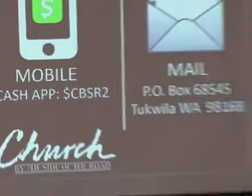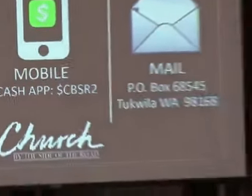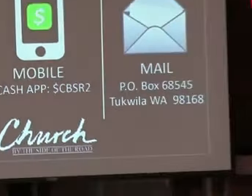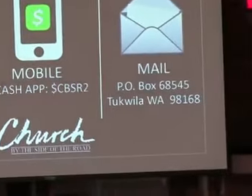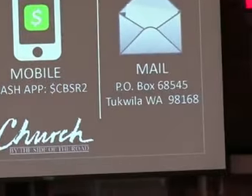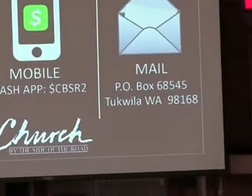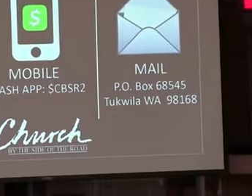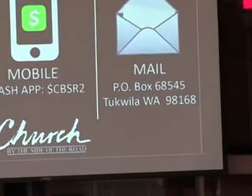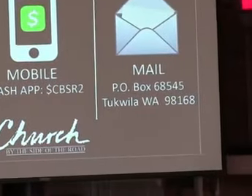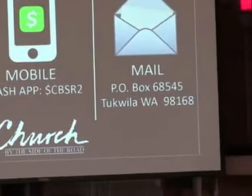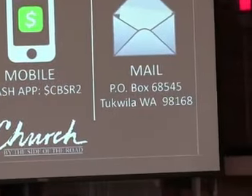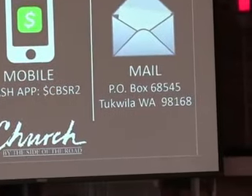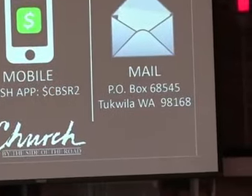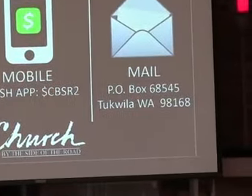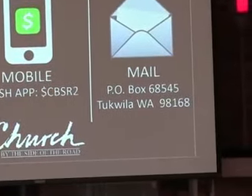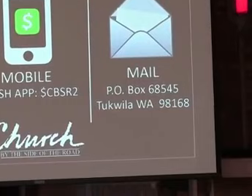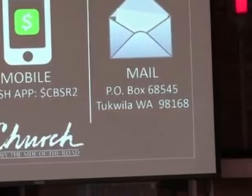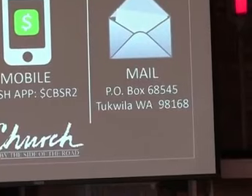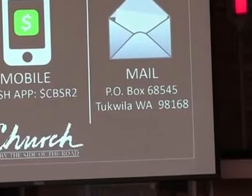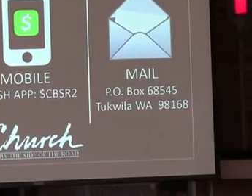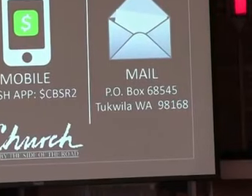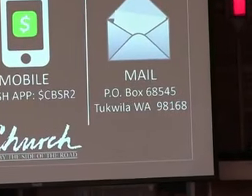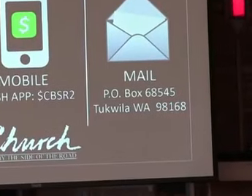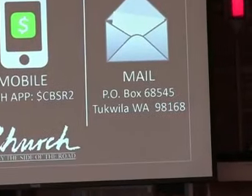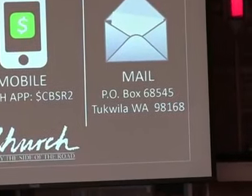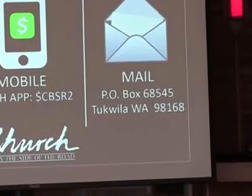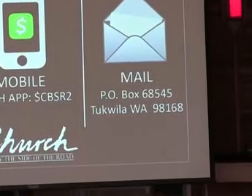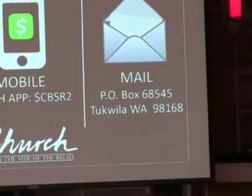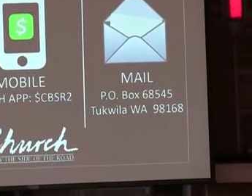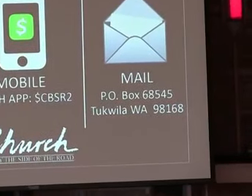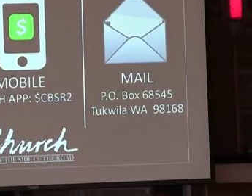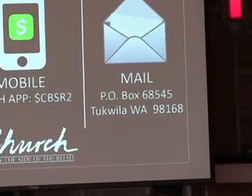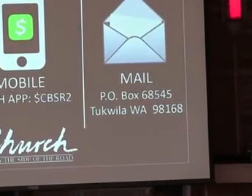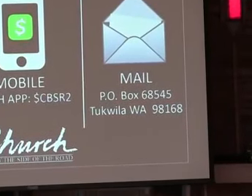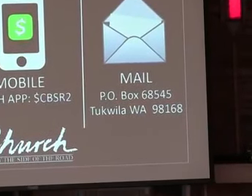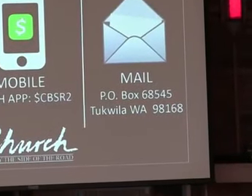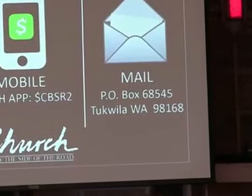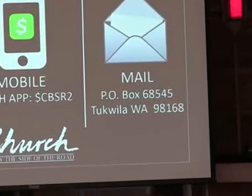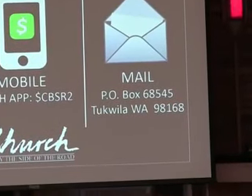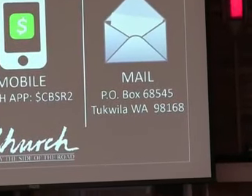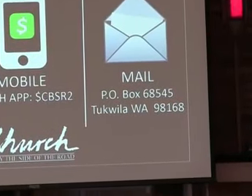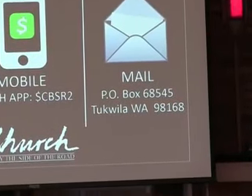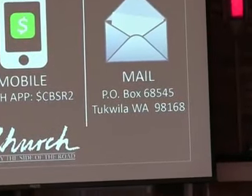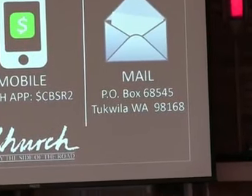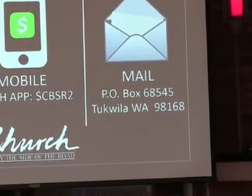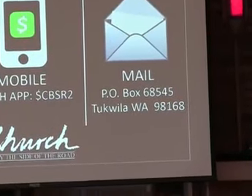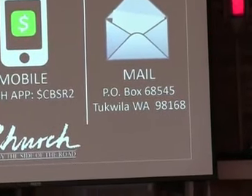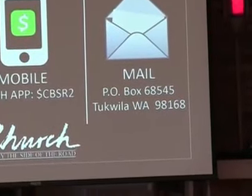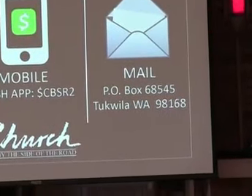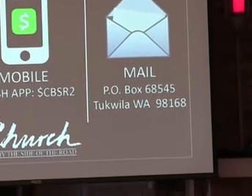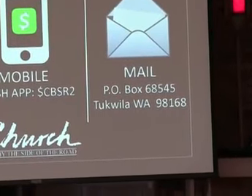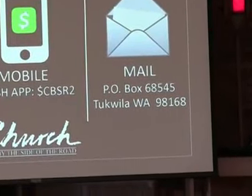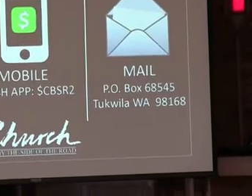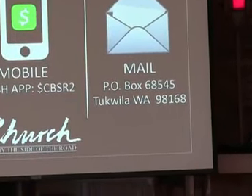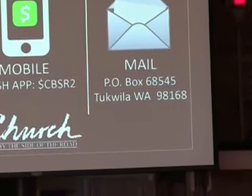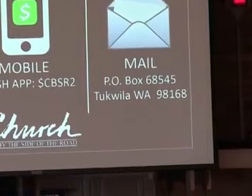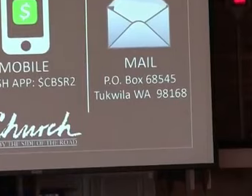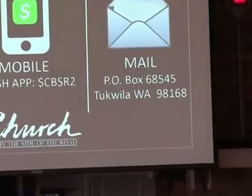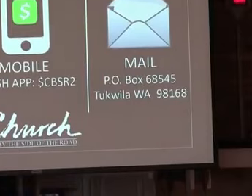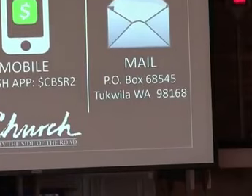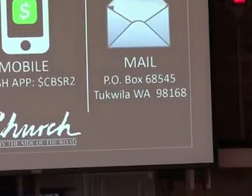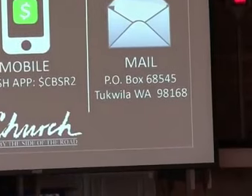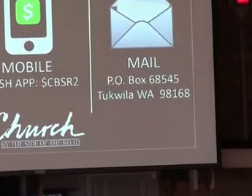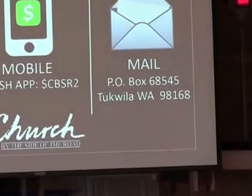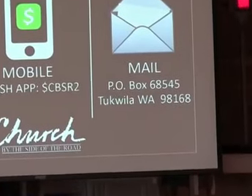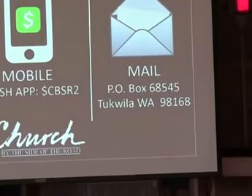www.cbsr.org. The second option, you can also give through your mobile device or your iPad using the Cash